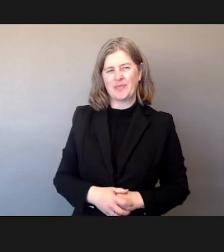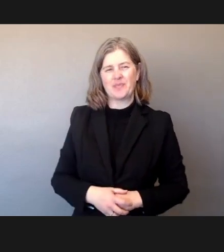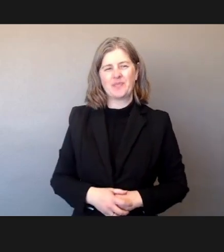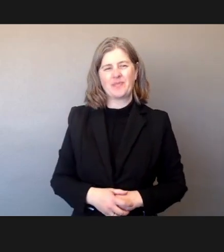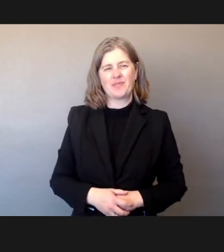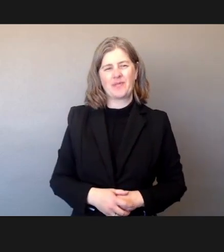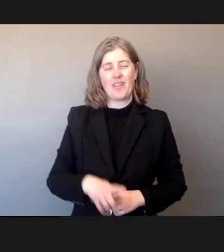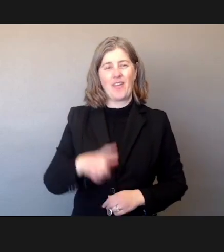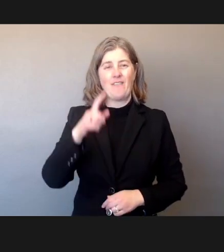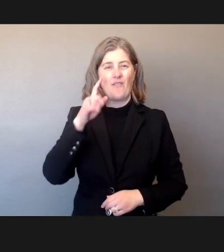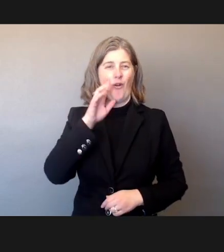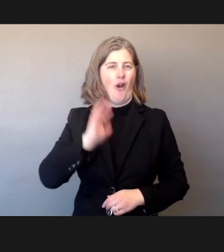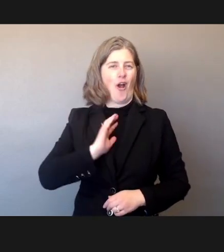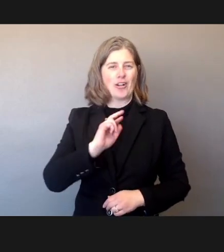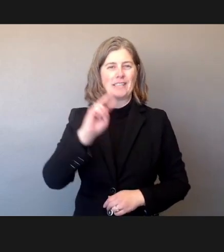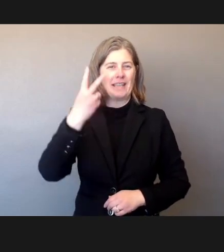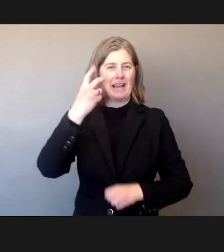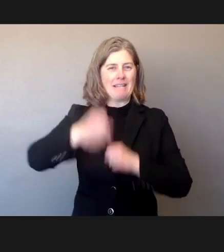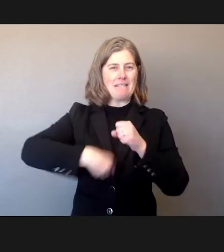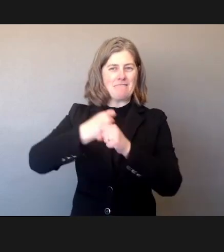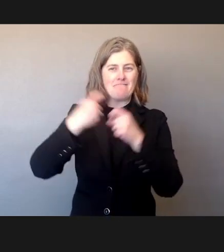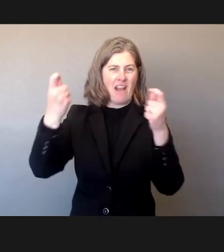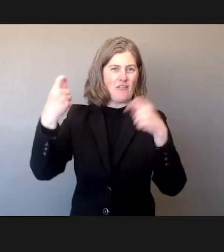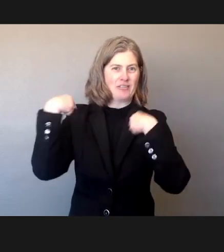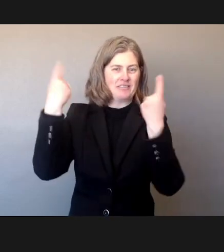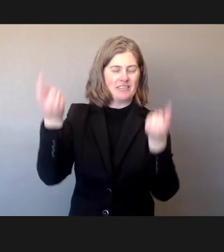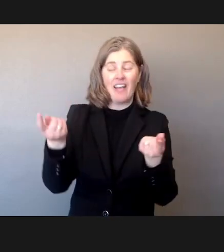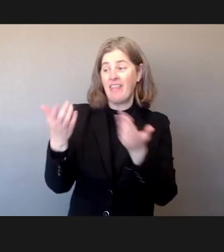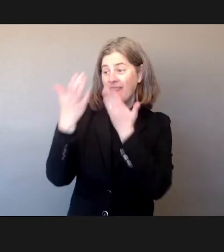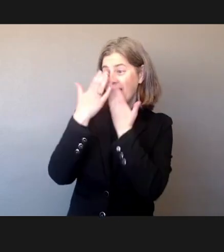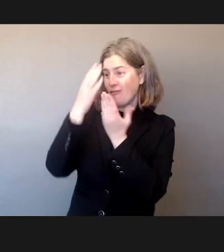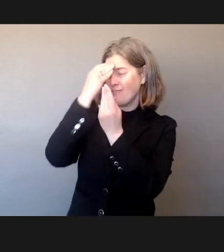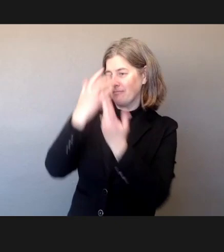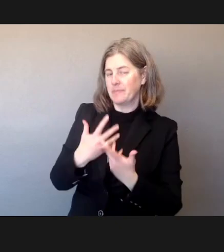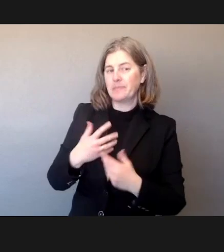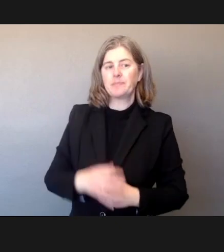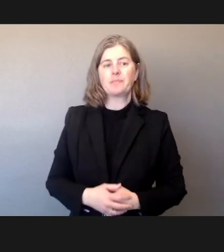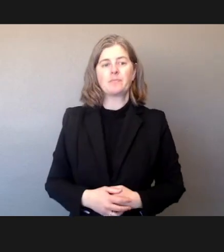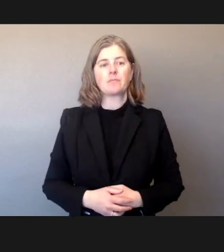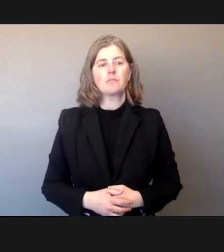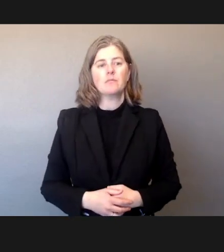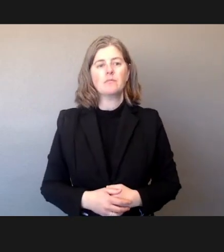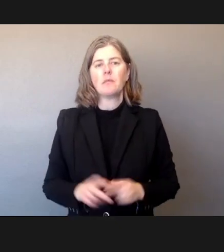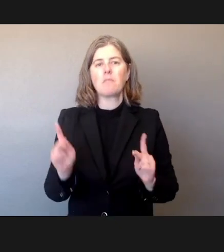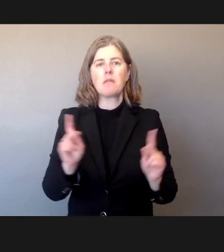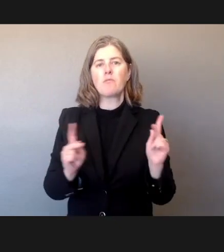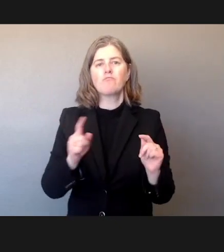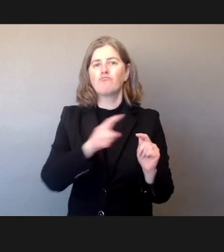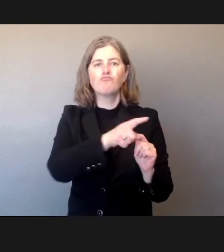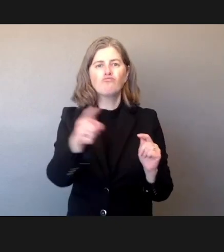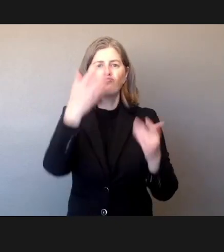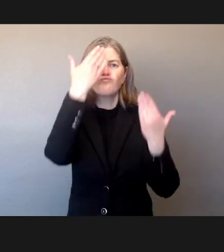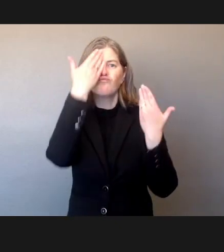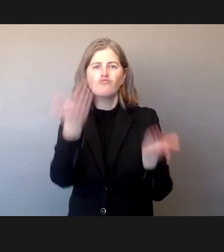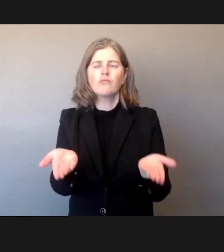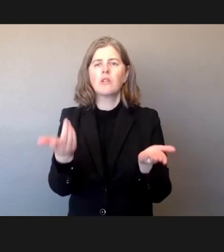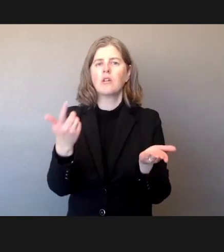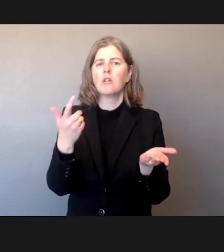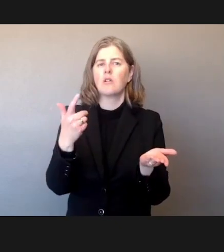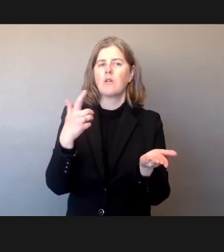the second anniversary of COVID. So thanks for bringing it up. So a lot of people don't know this. We talked a